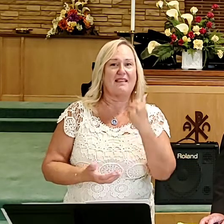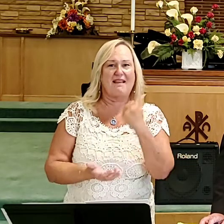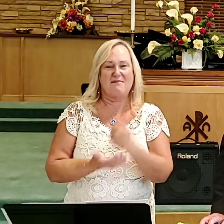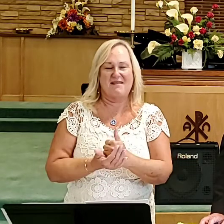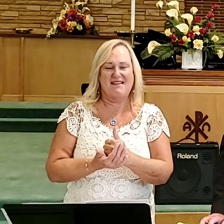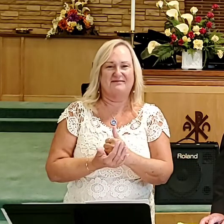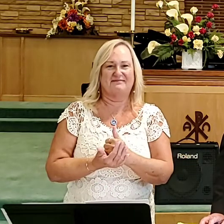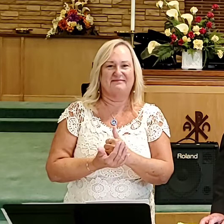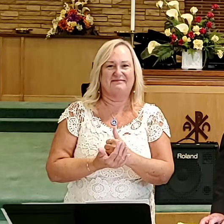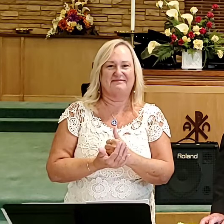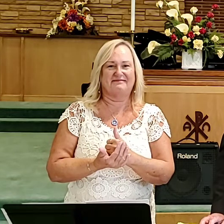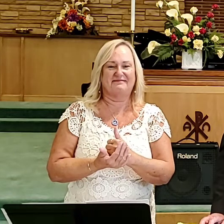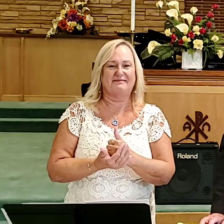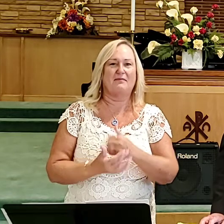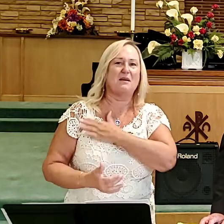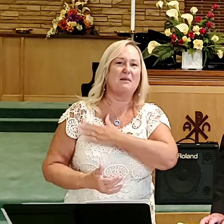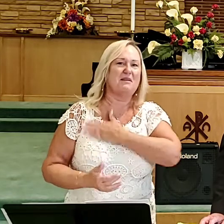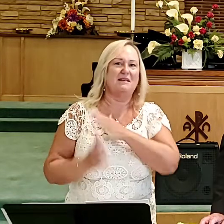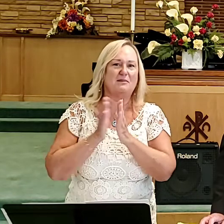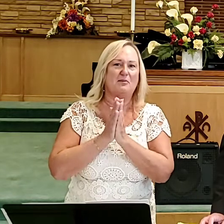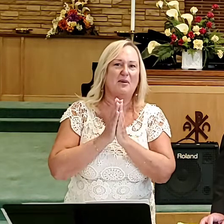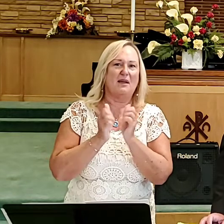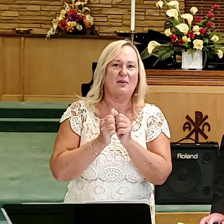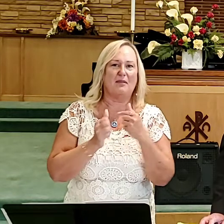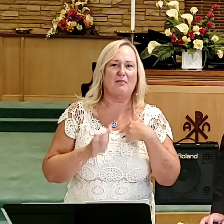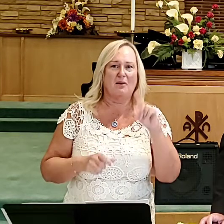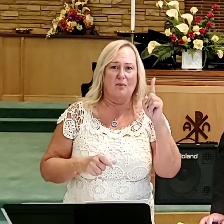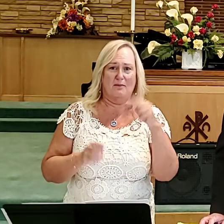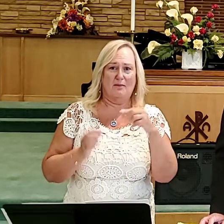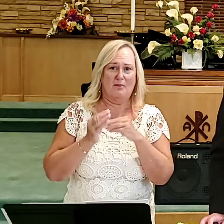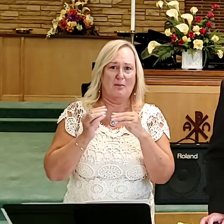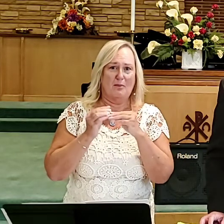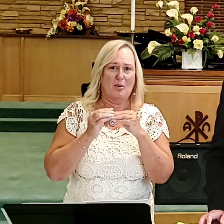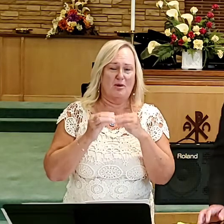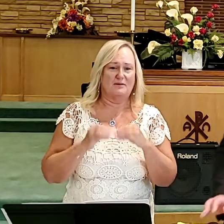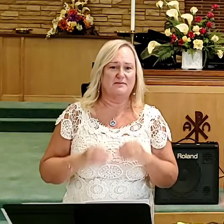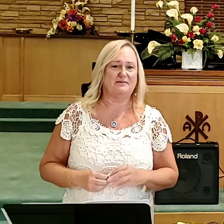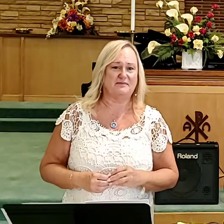Amen. Please pray with me once more.